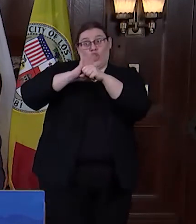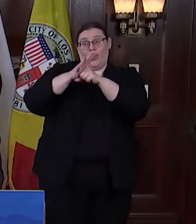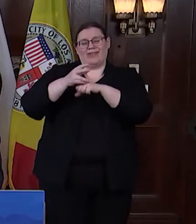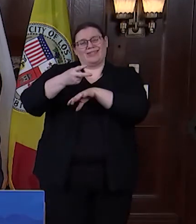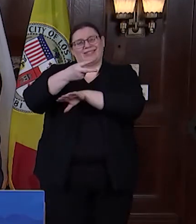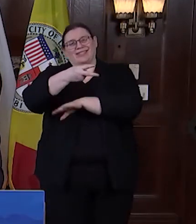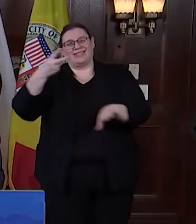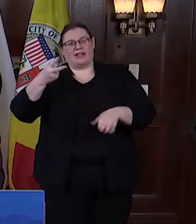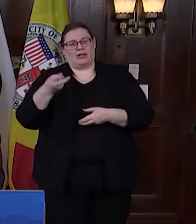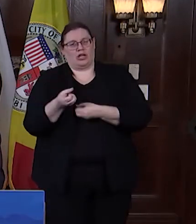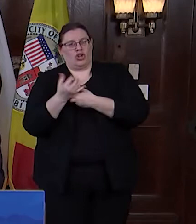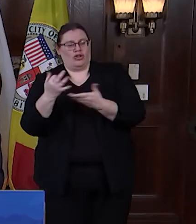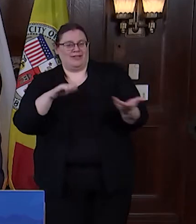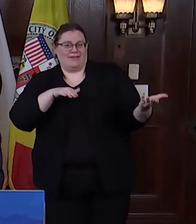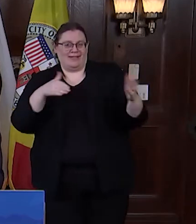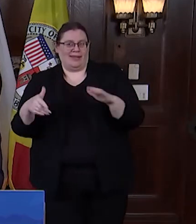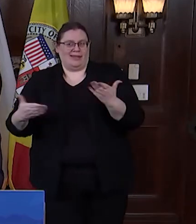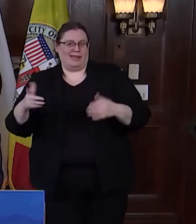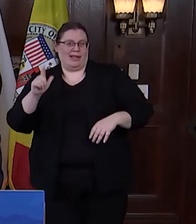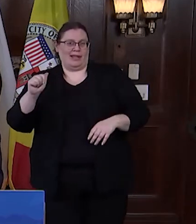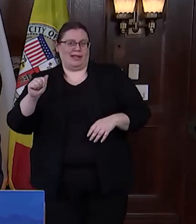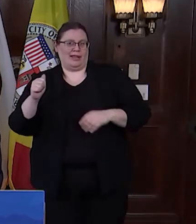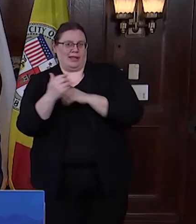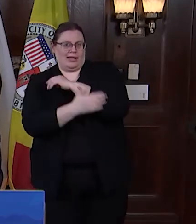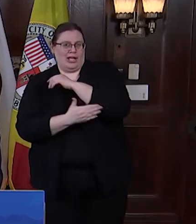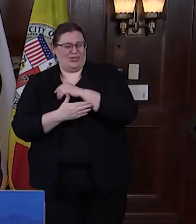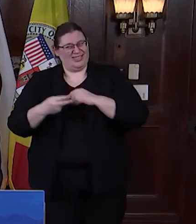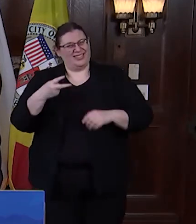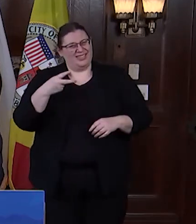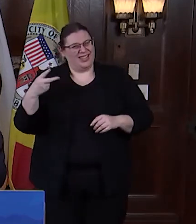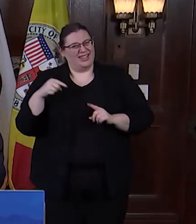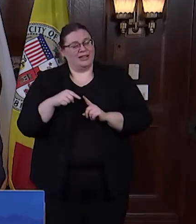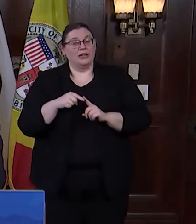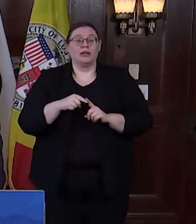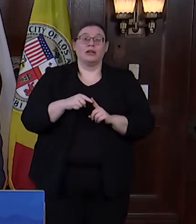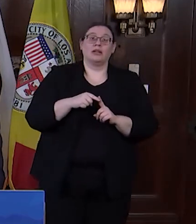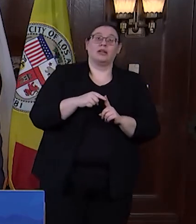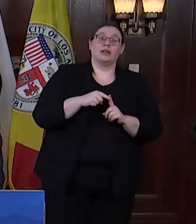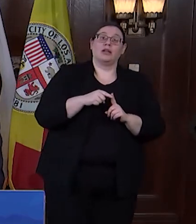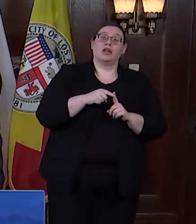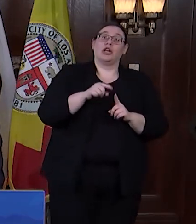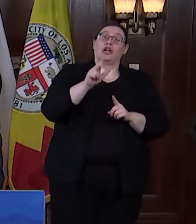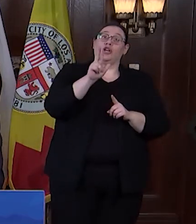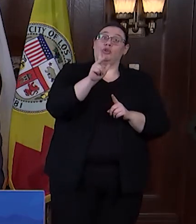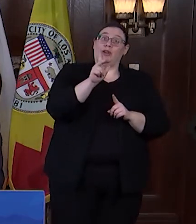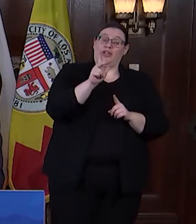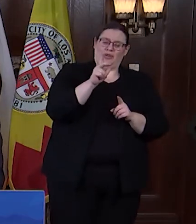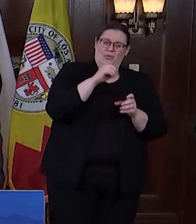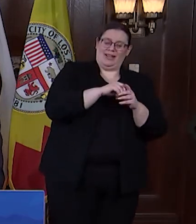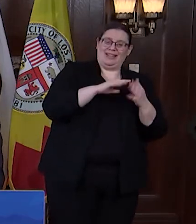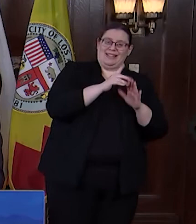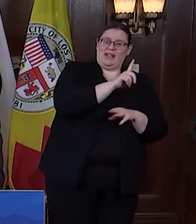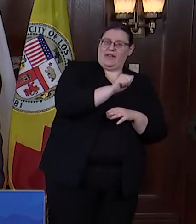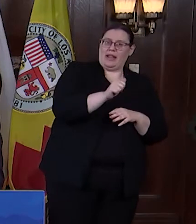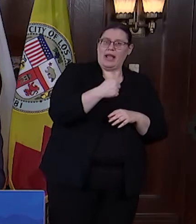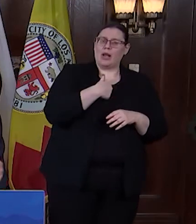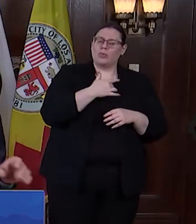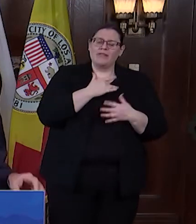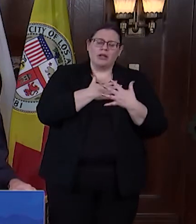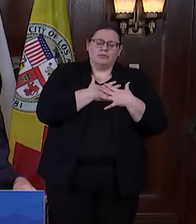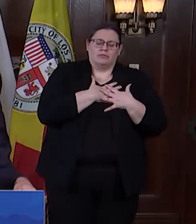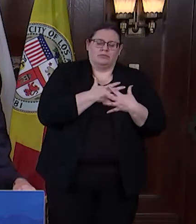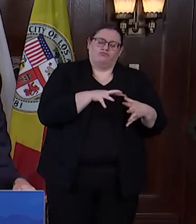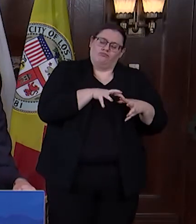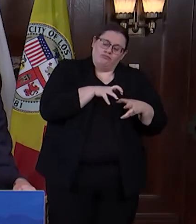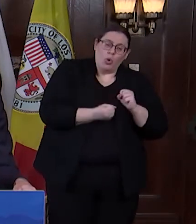leading cause of death in Los Angeles County. And of those 23 were in the city of Los Angeles, and we mourn with everyone who has